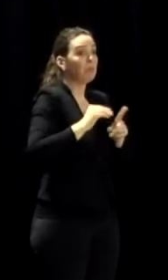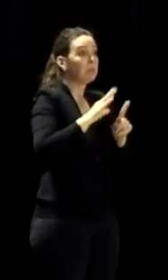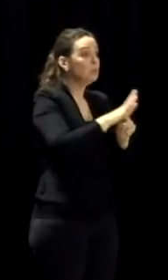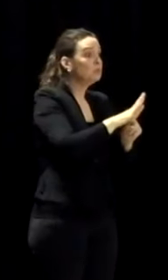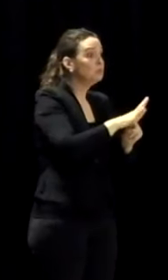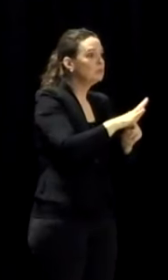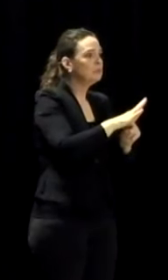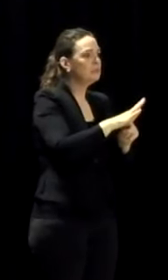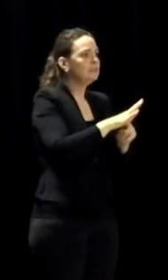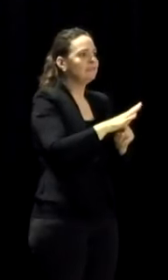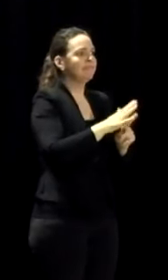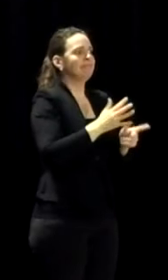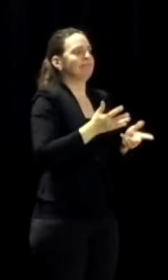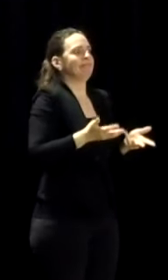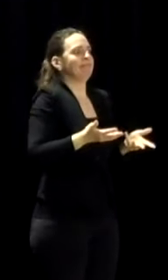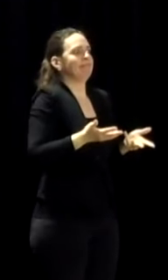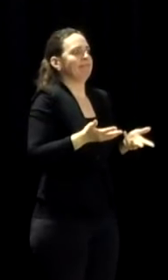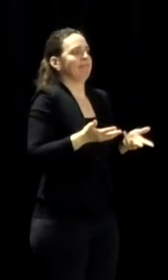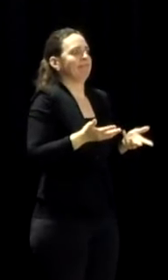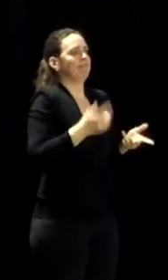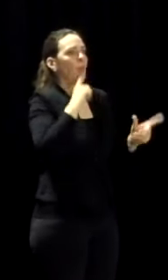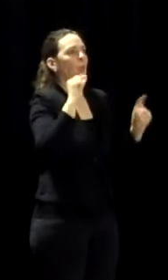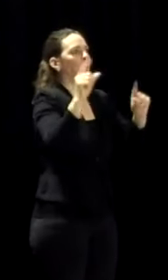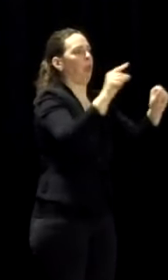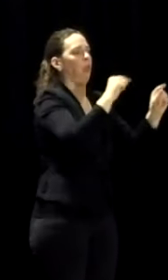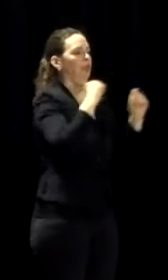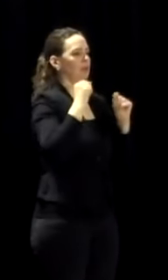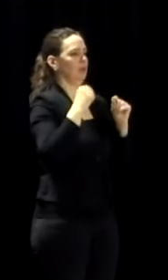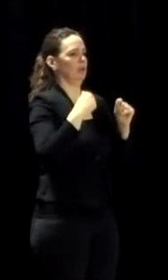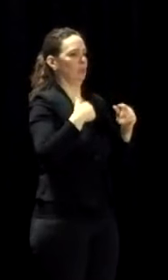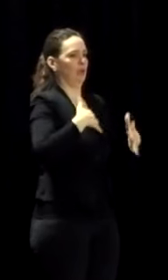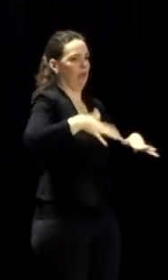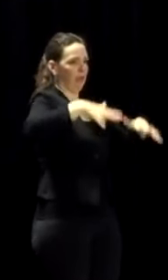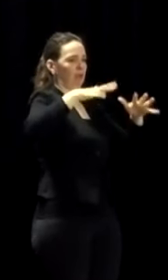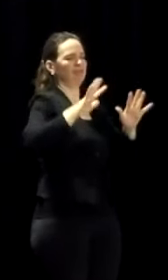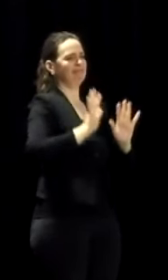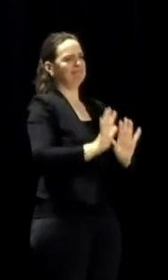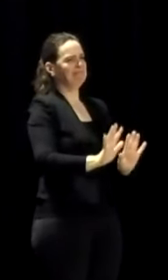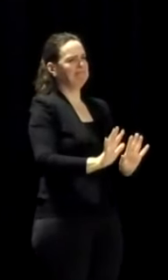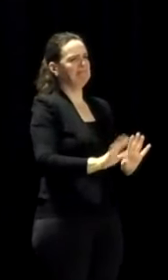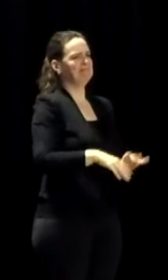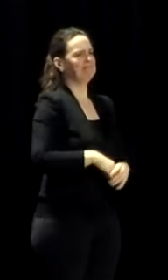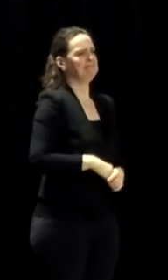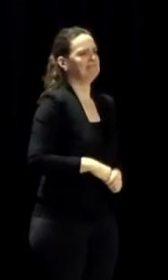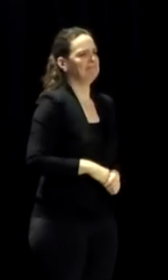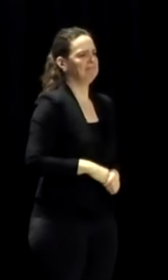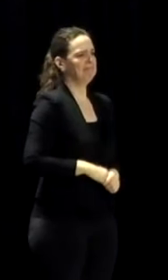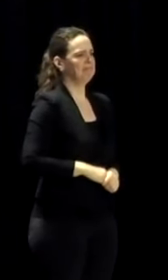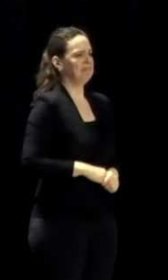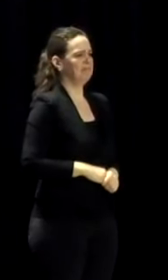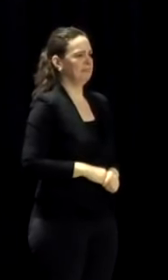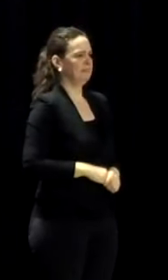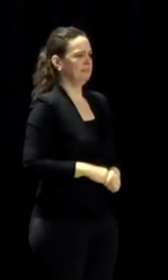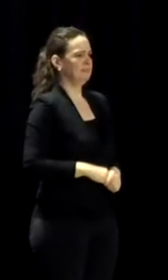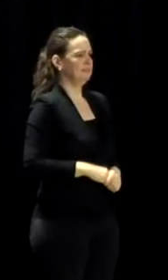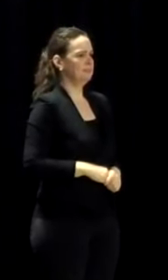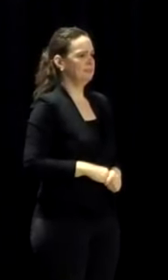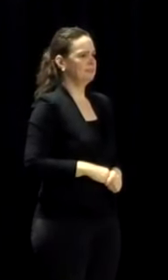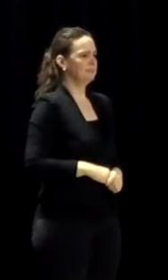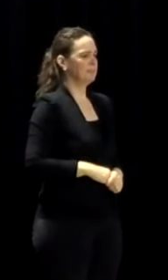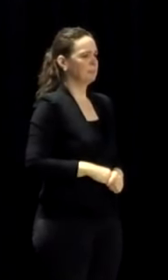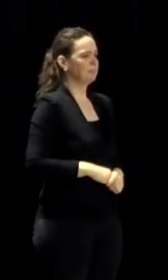when these rumors start flying, and I get it. It's uncomfortable, and what people need to understand, that's